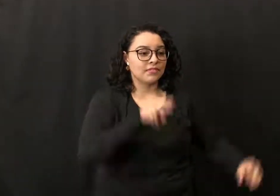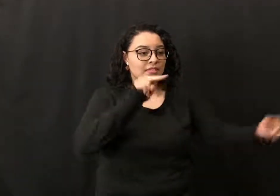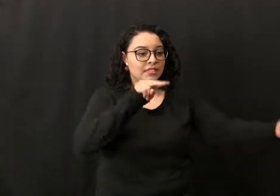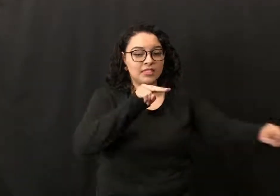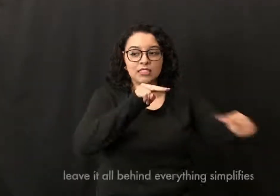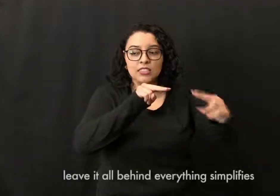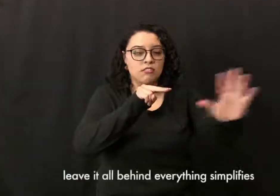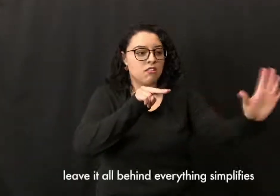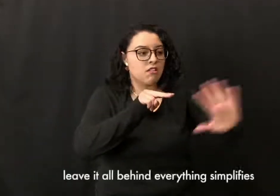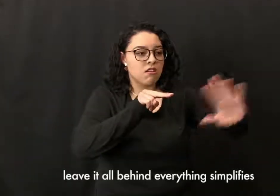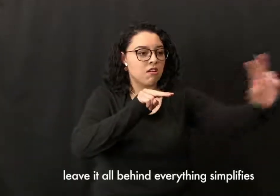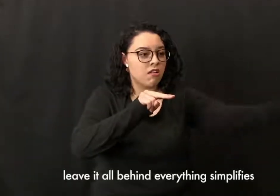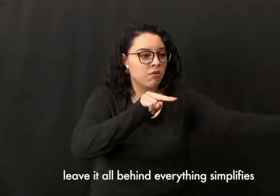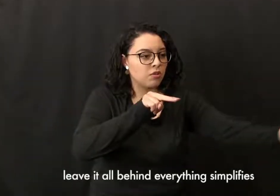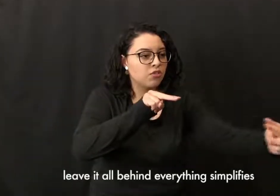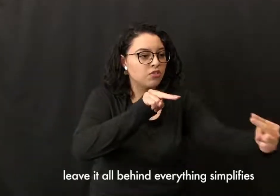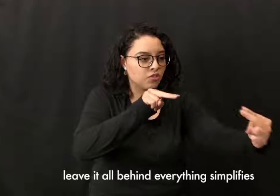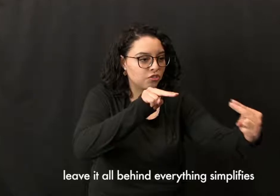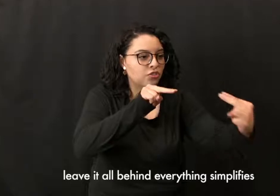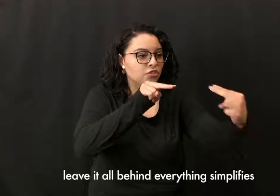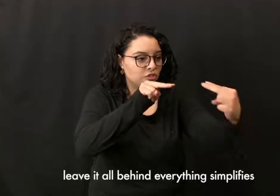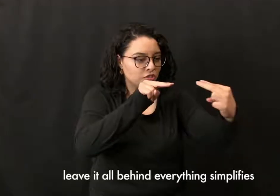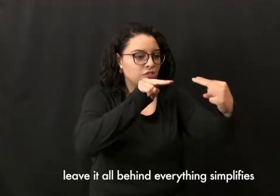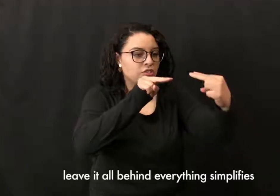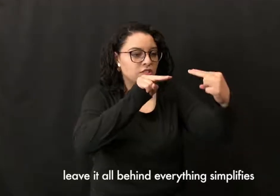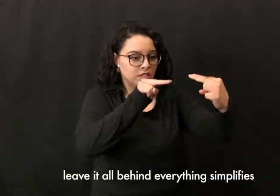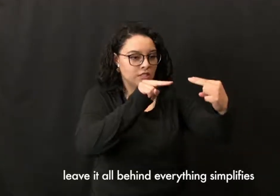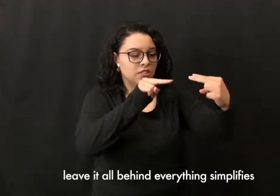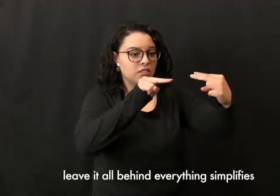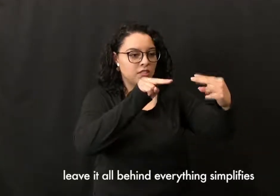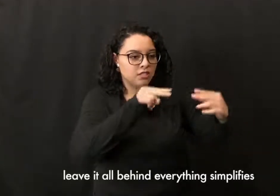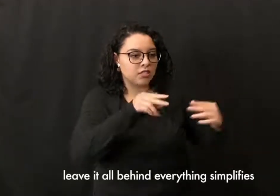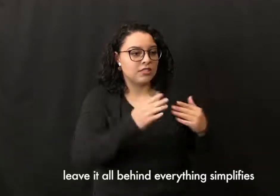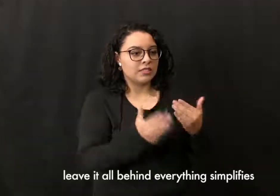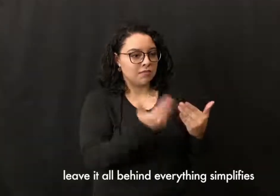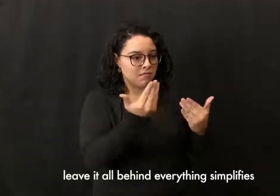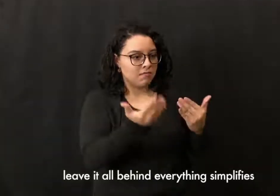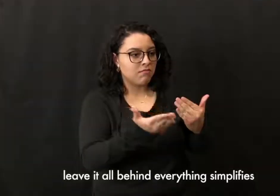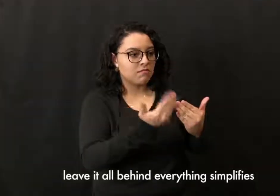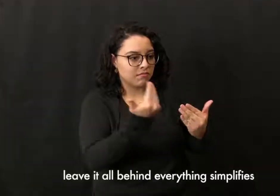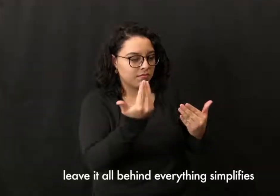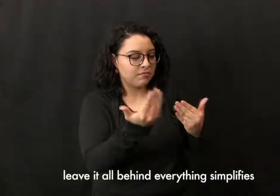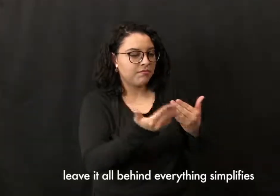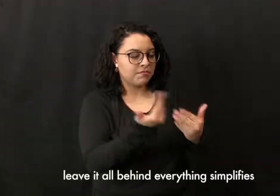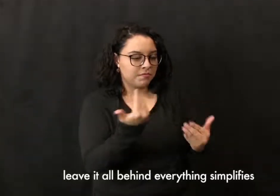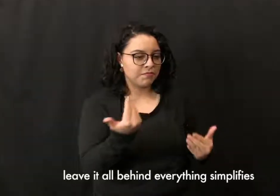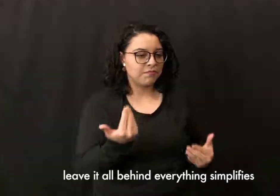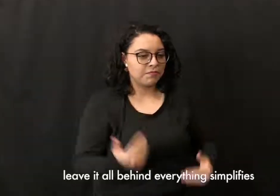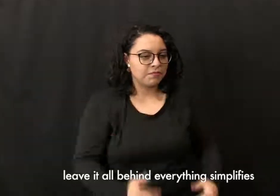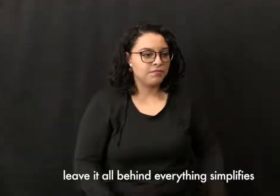Leave it all behind, everything simplifies